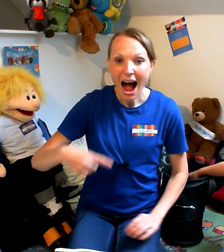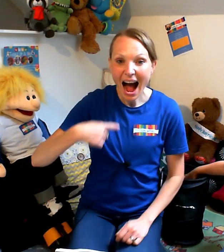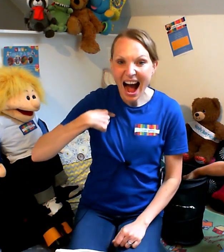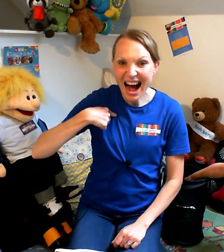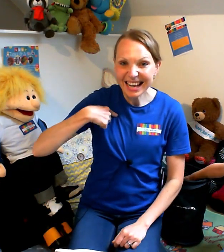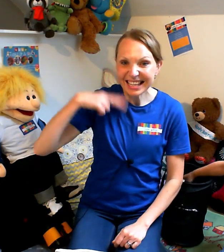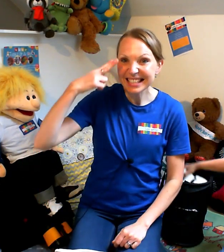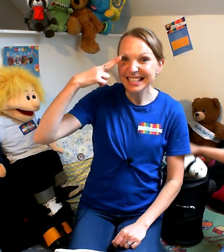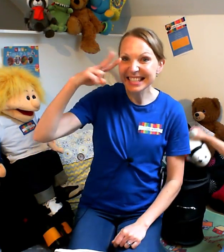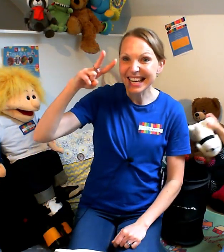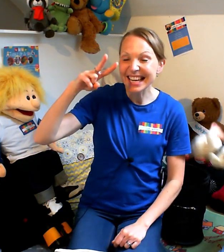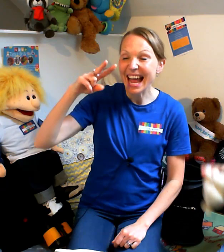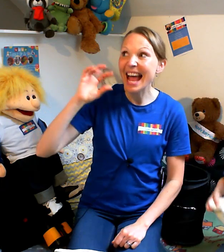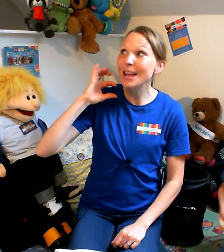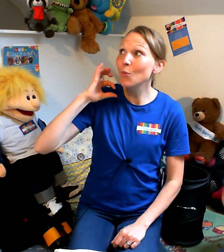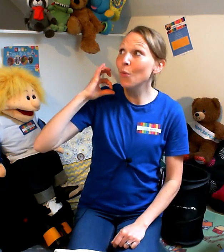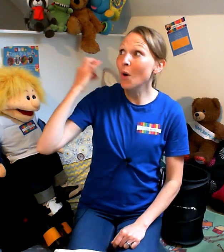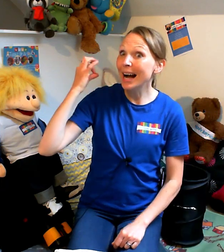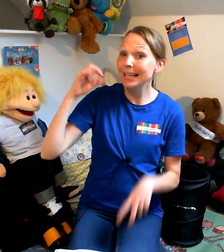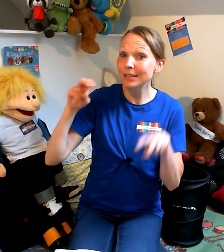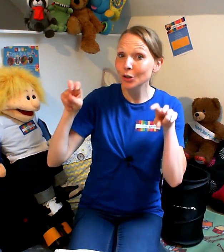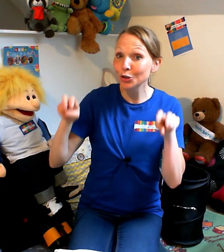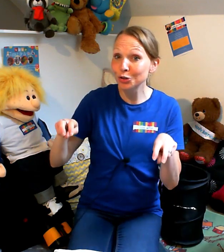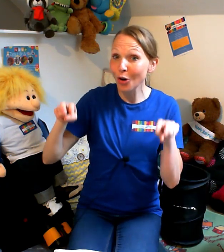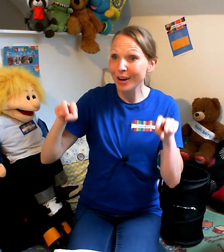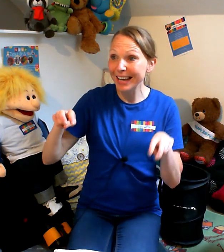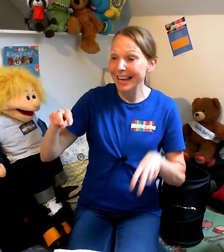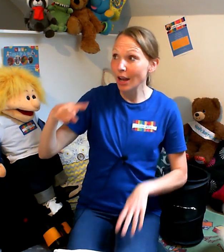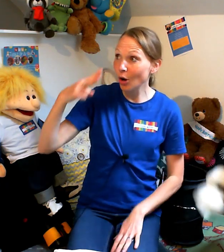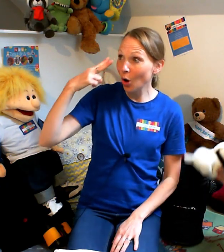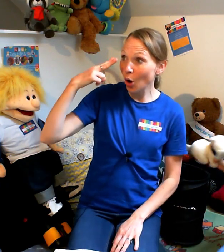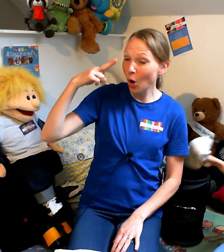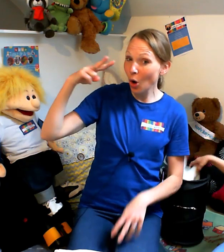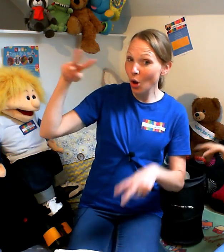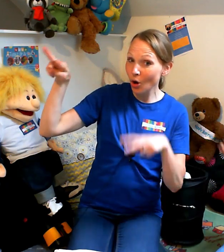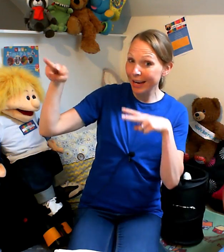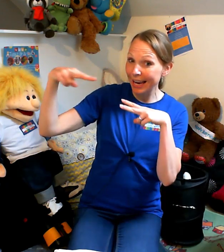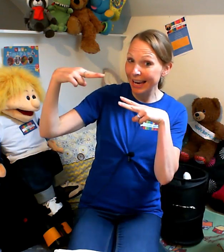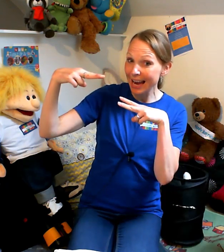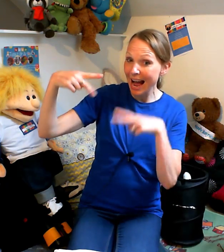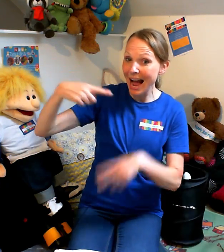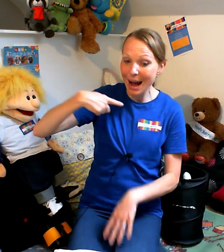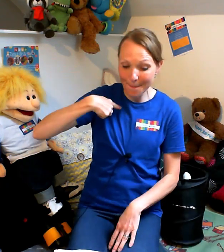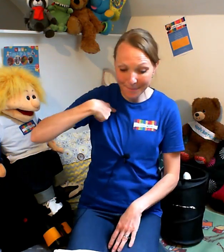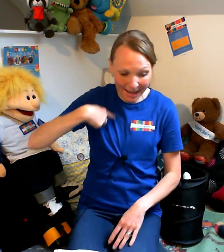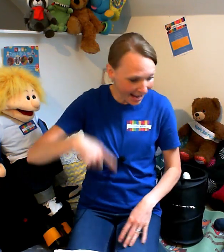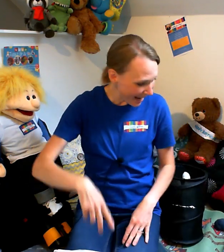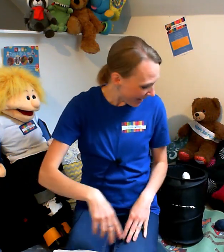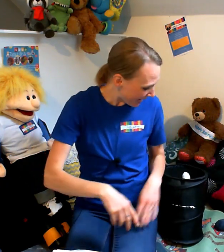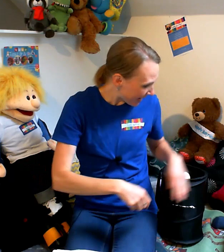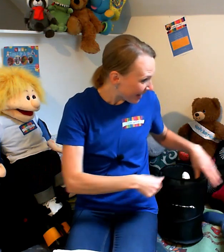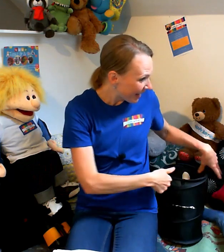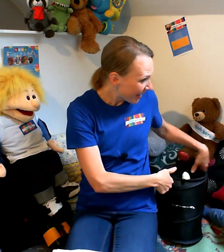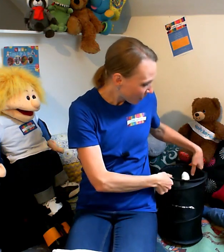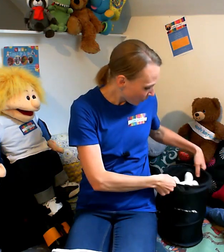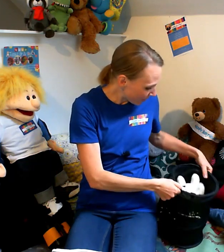White. I see a white doggy looking at me. Do you want to